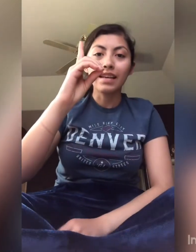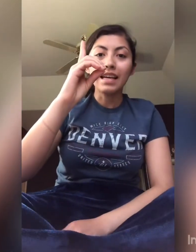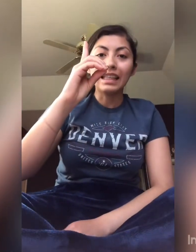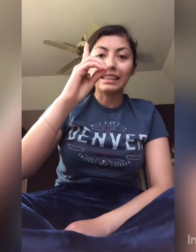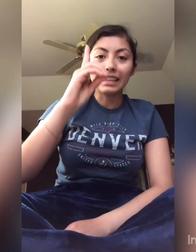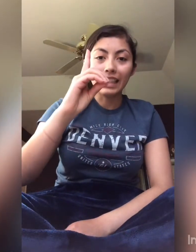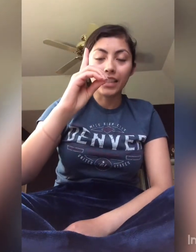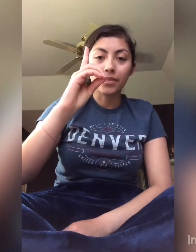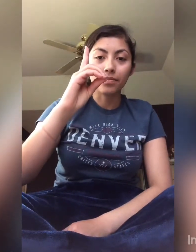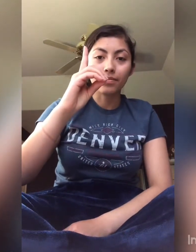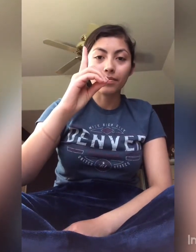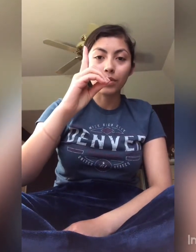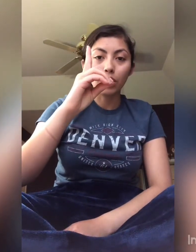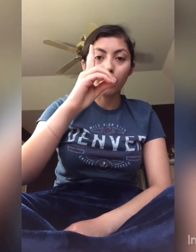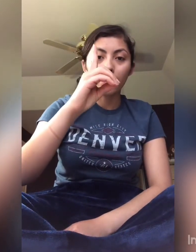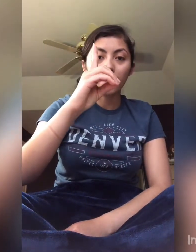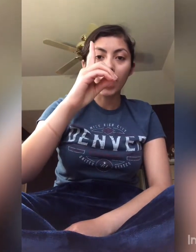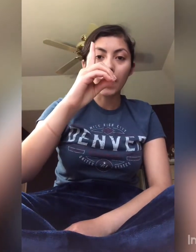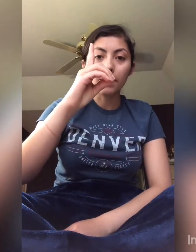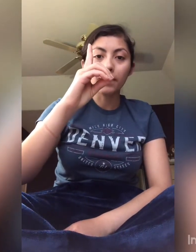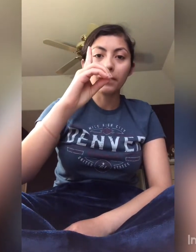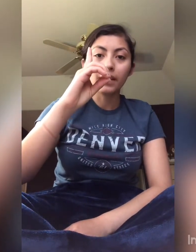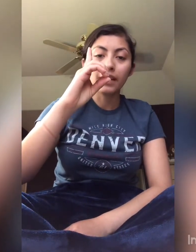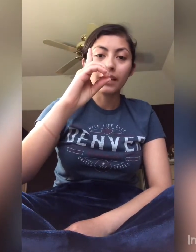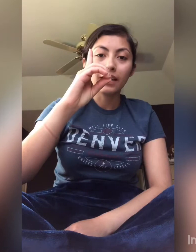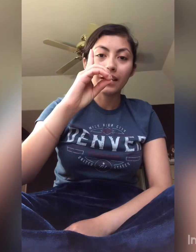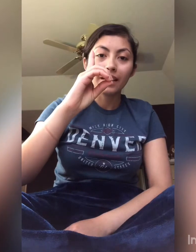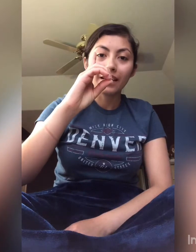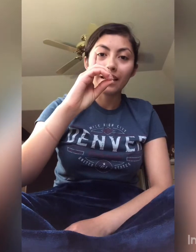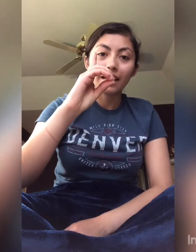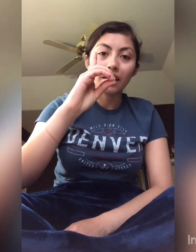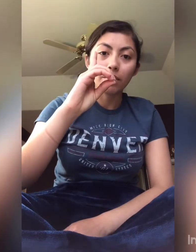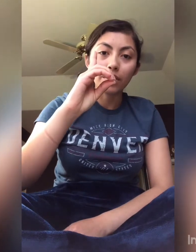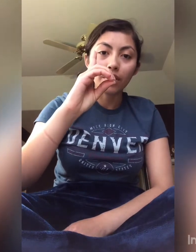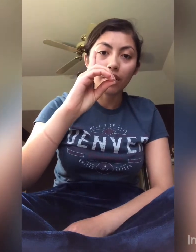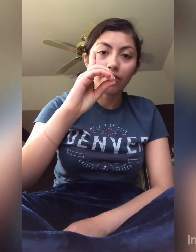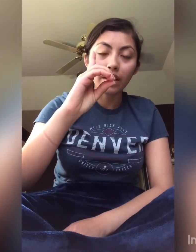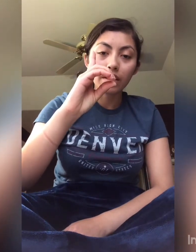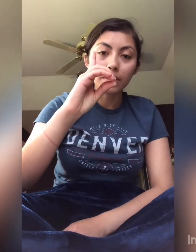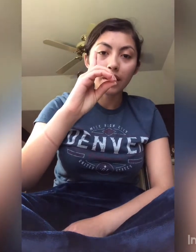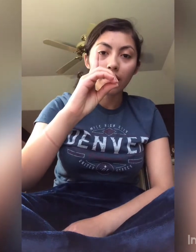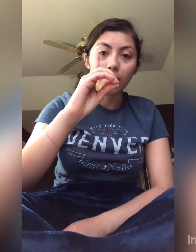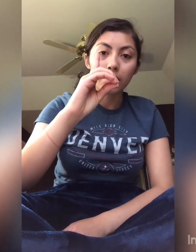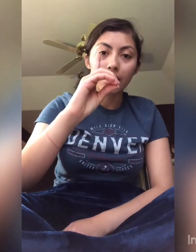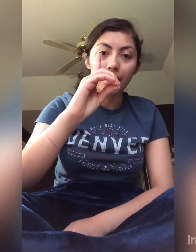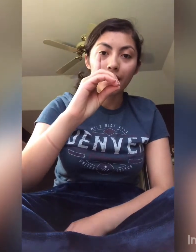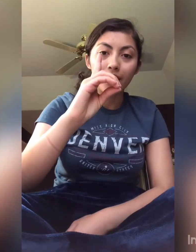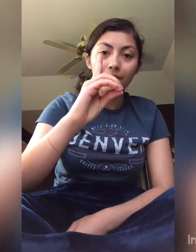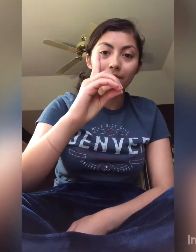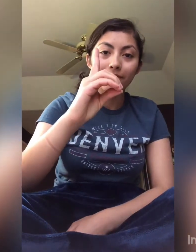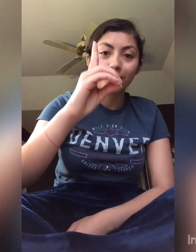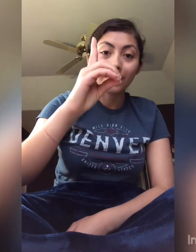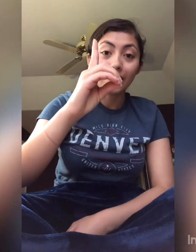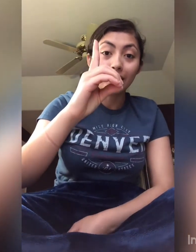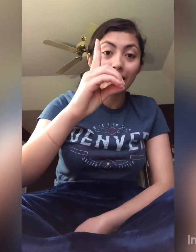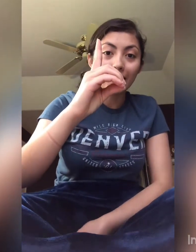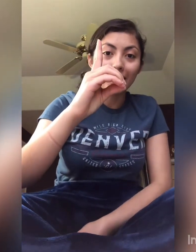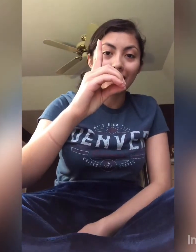D. Put your pointer up and put your other finger with the thumb together. It looks like a D,